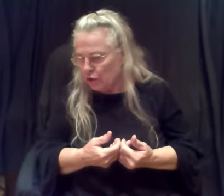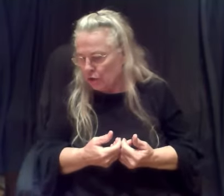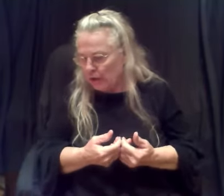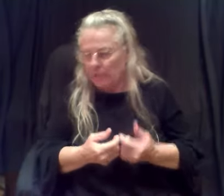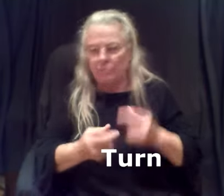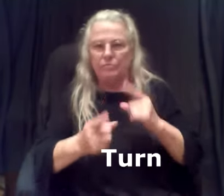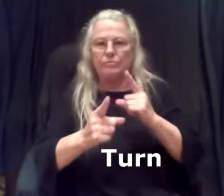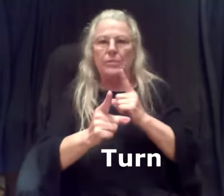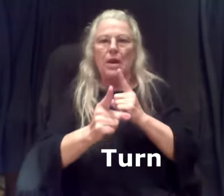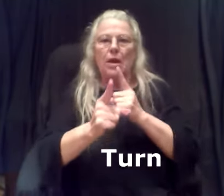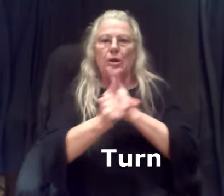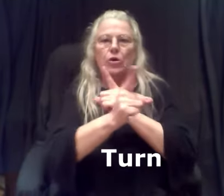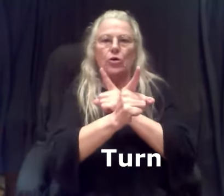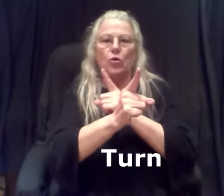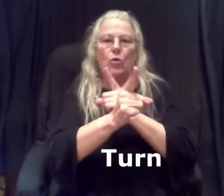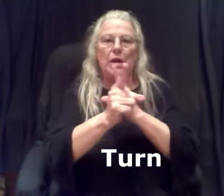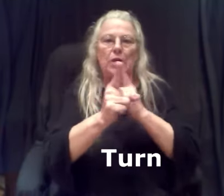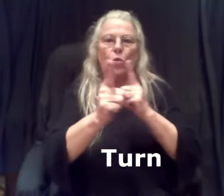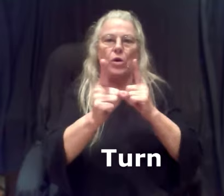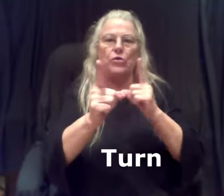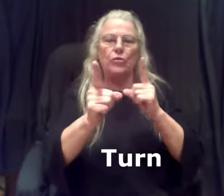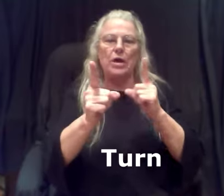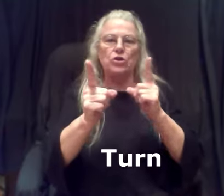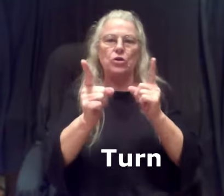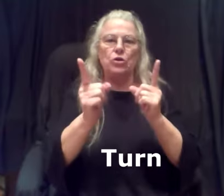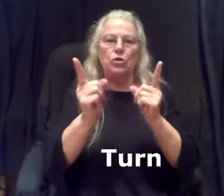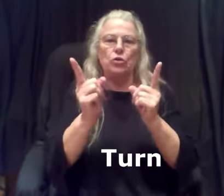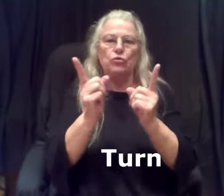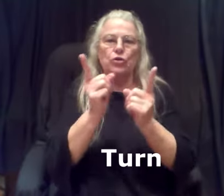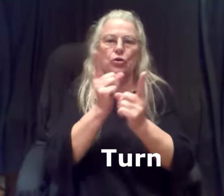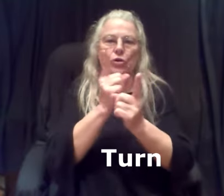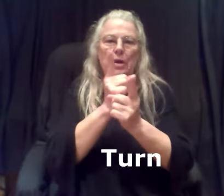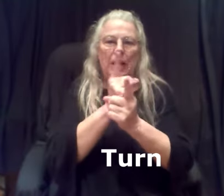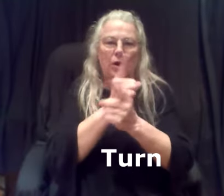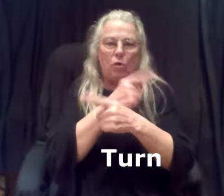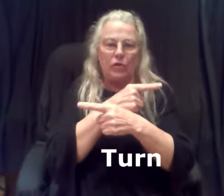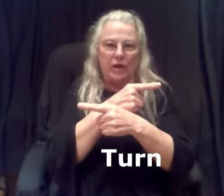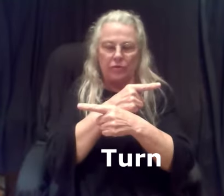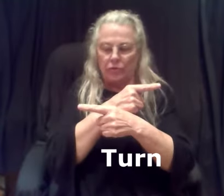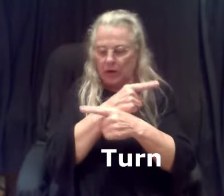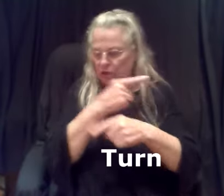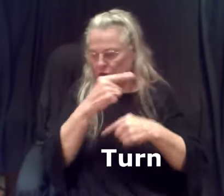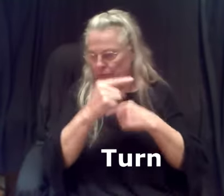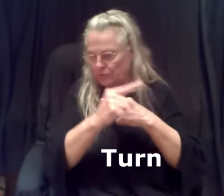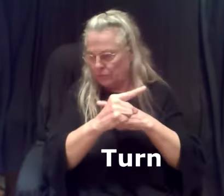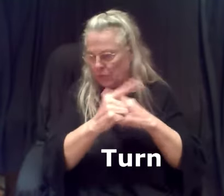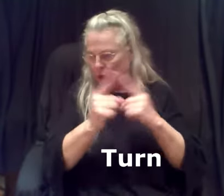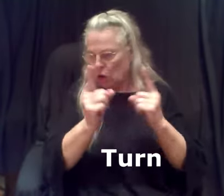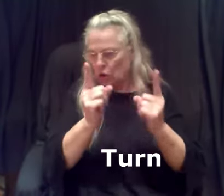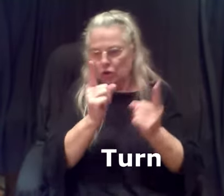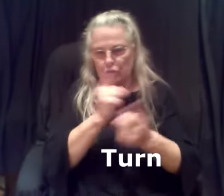turning. You're going in one direction, you turn and go the other direction.